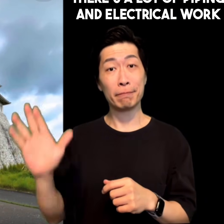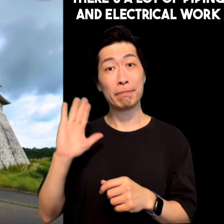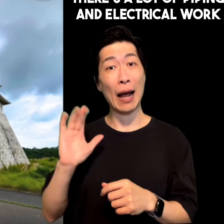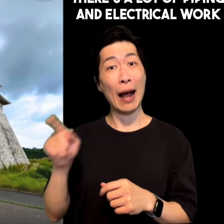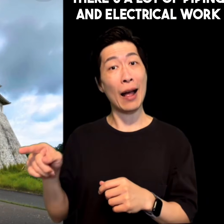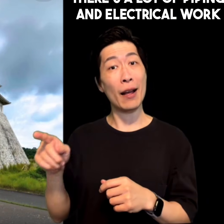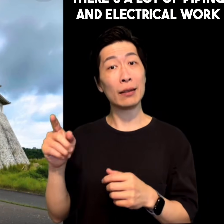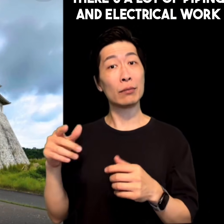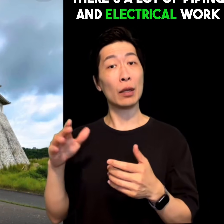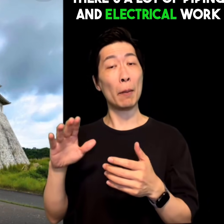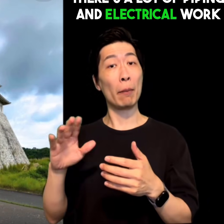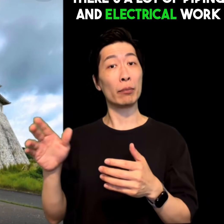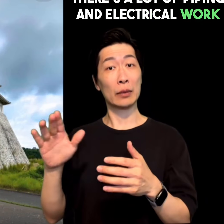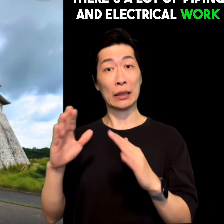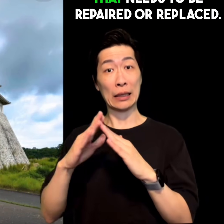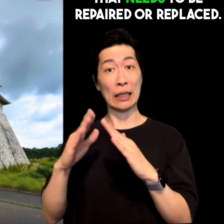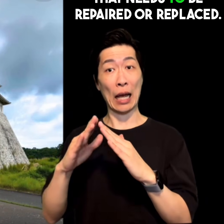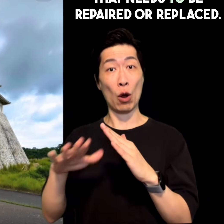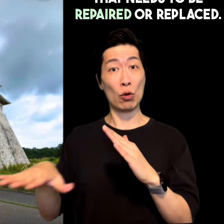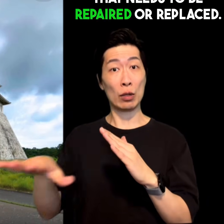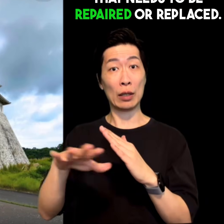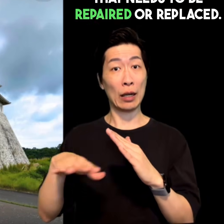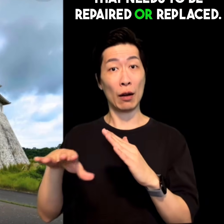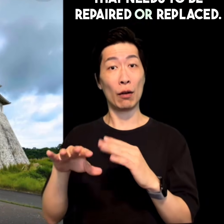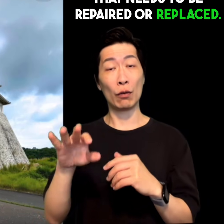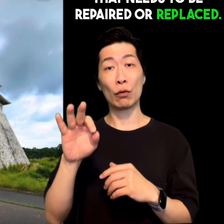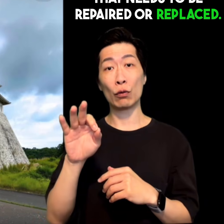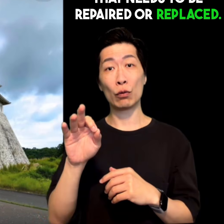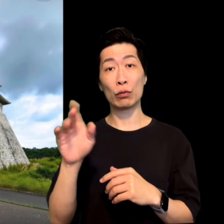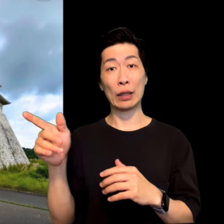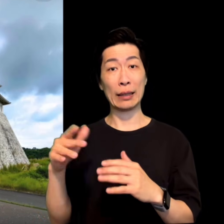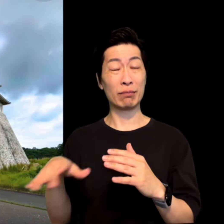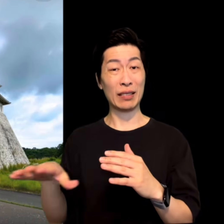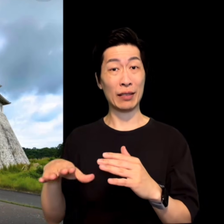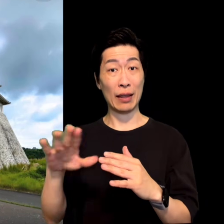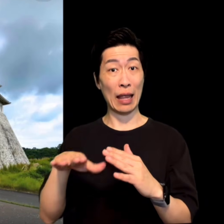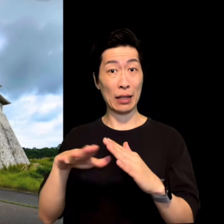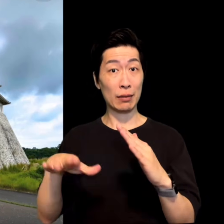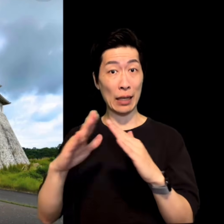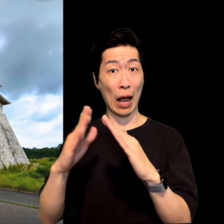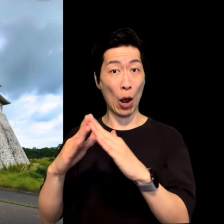and electrical work that needs to be repaired or replaced.